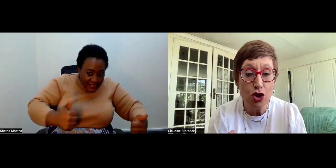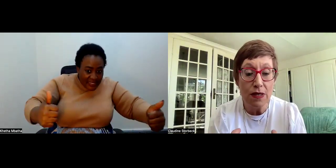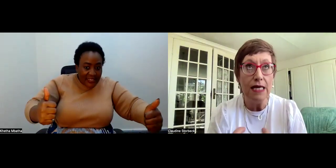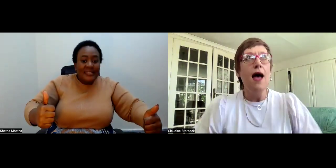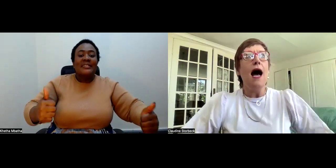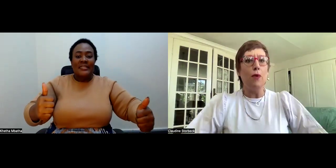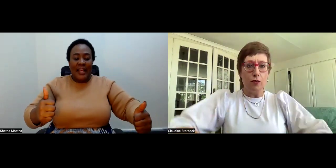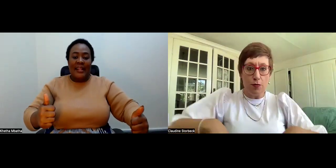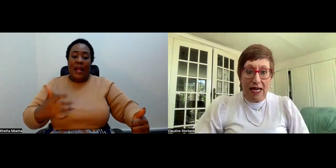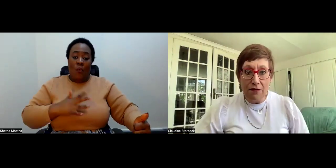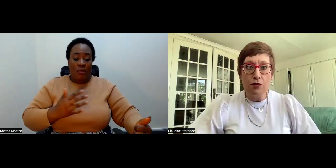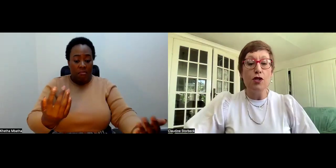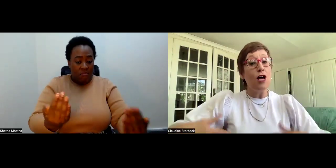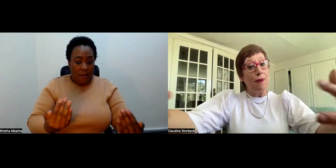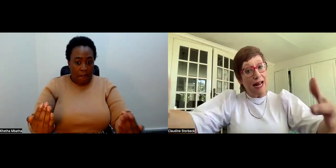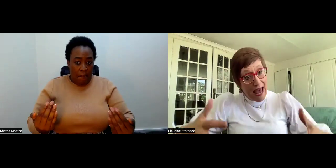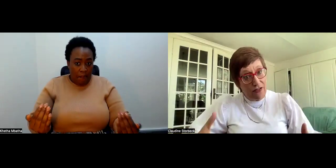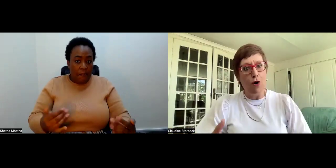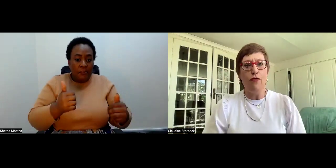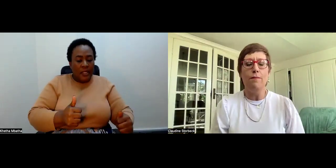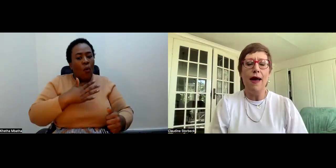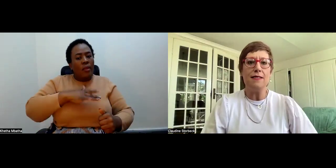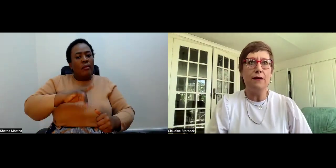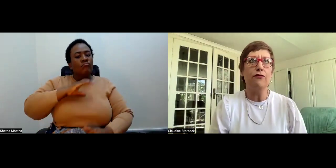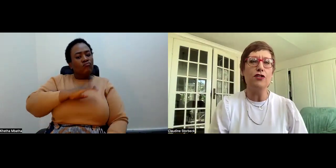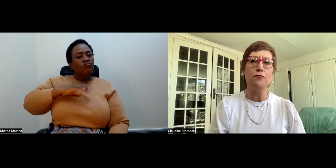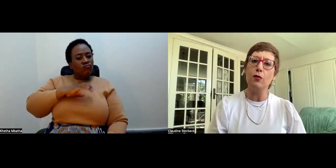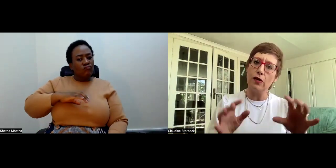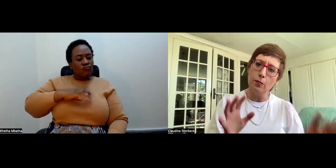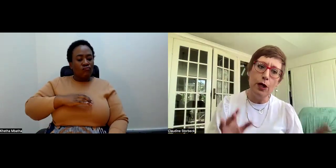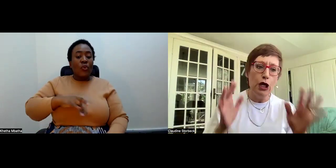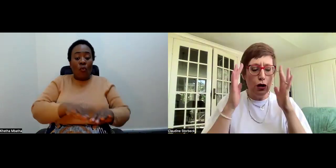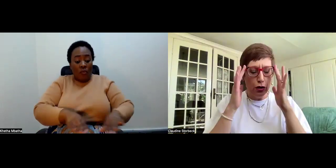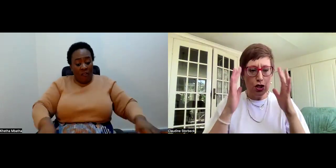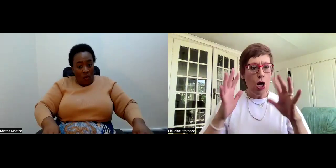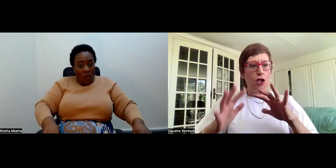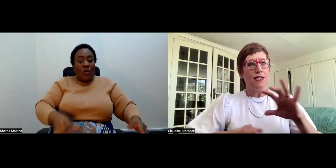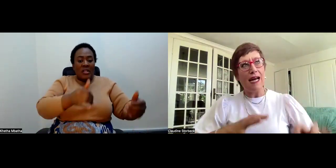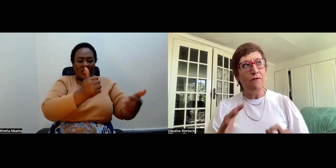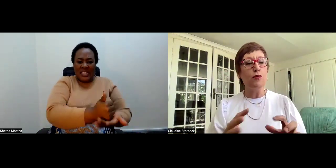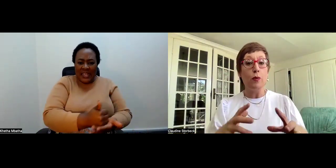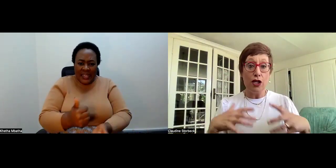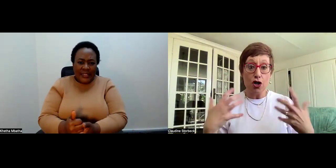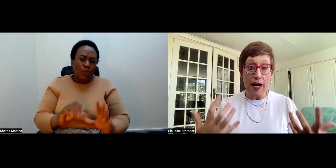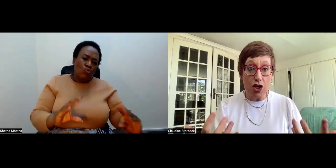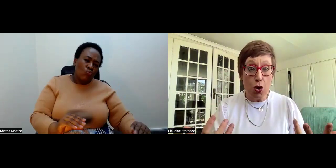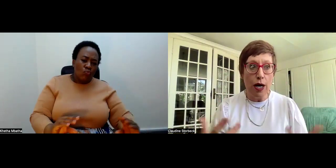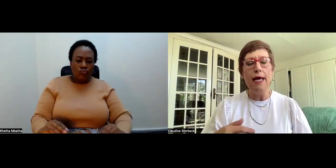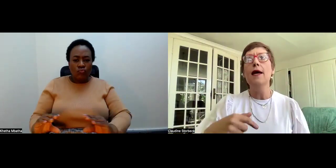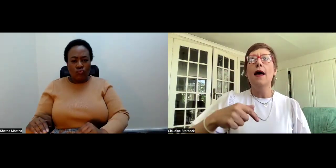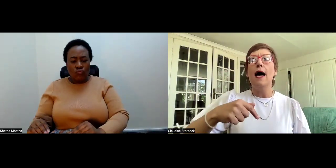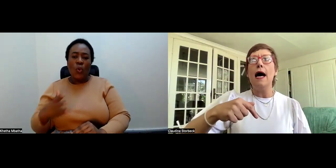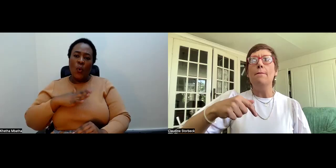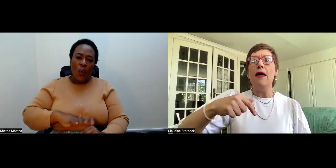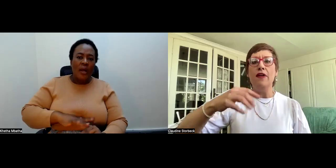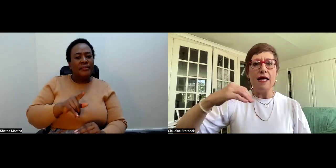them close to me. I want them to be comfortable. So I'm going to have them on the mat in front of me with little pillows, just comfort. We're wanting to create